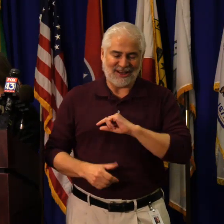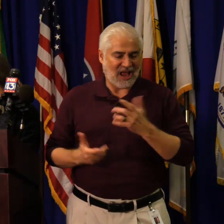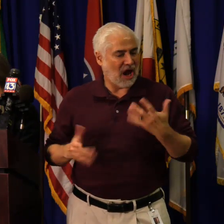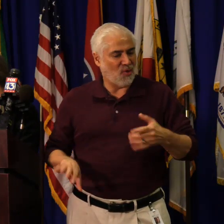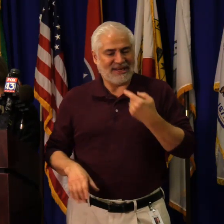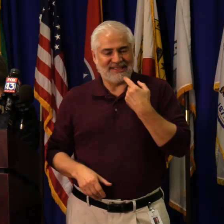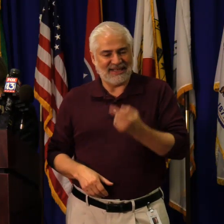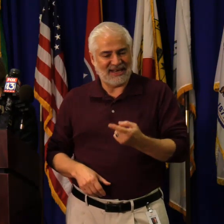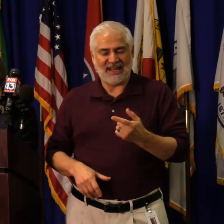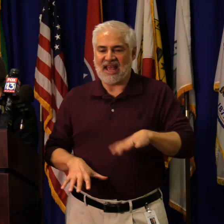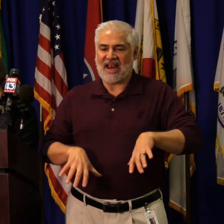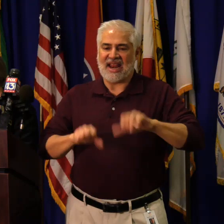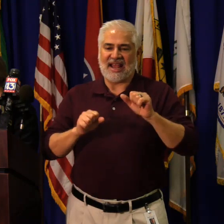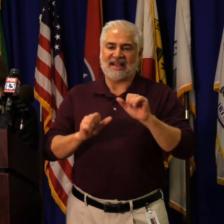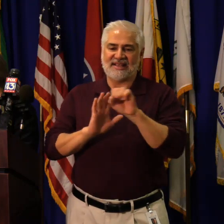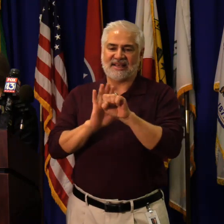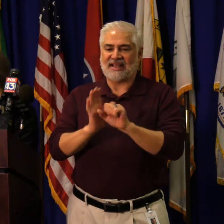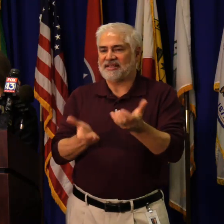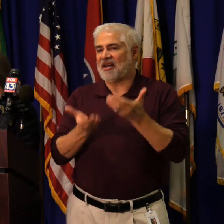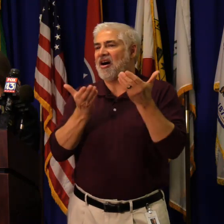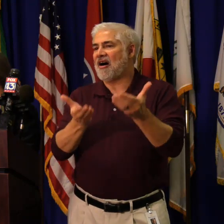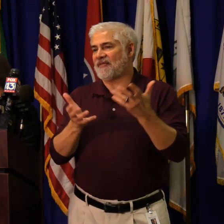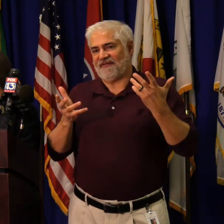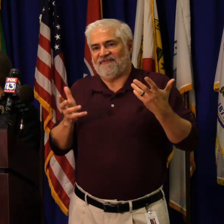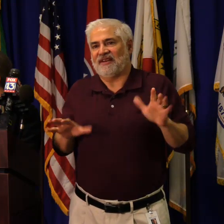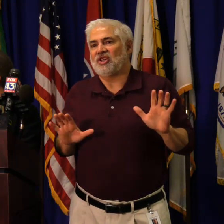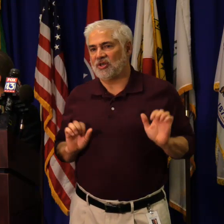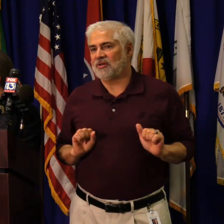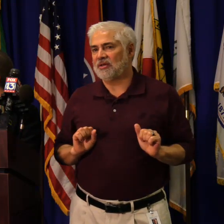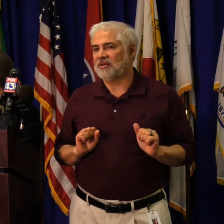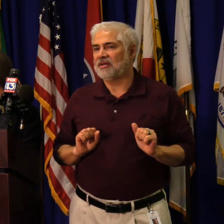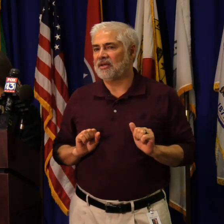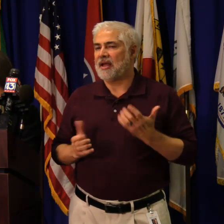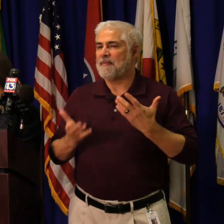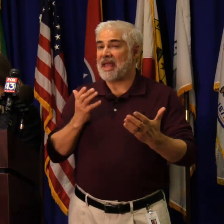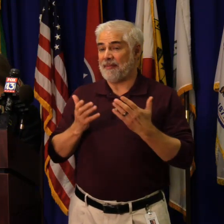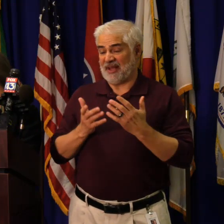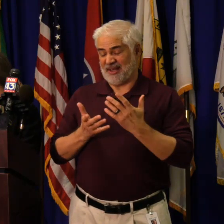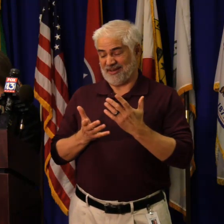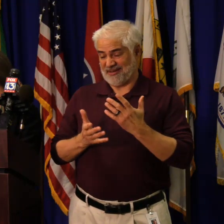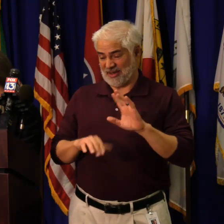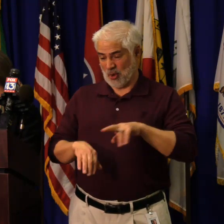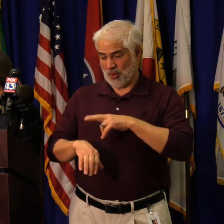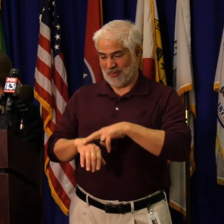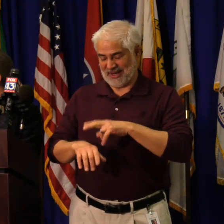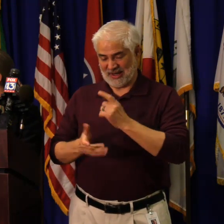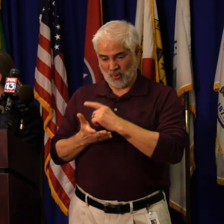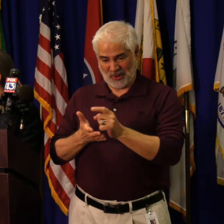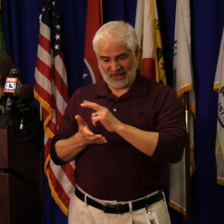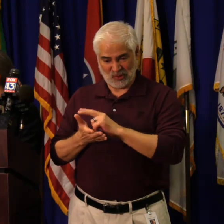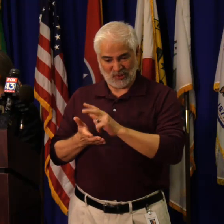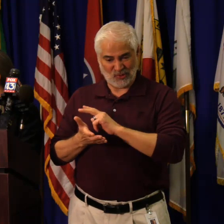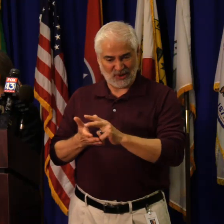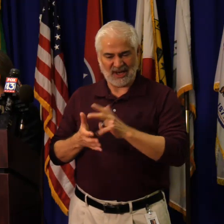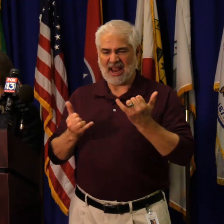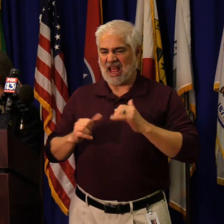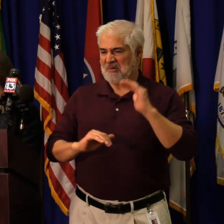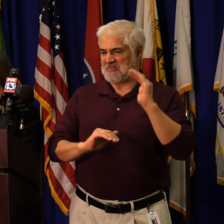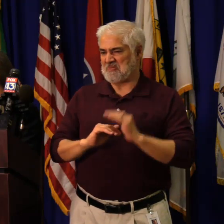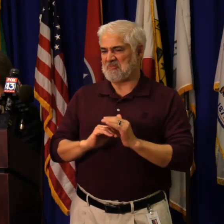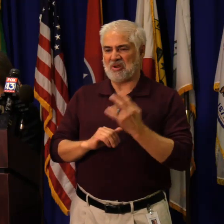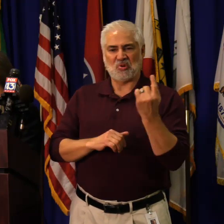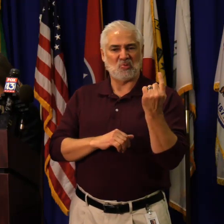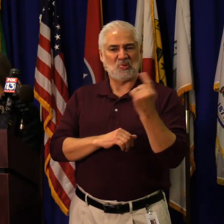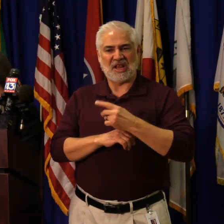guilty and take the state's offer. So what would have maybe taken weeks to get done, we're doing it now in a matter of